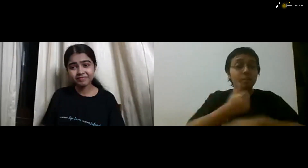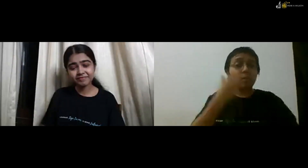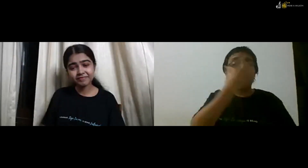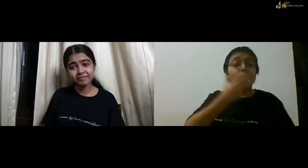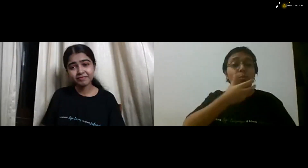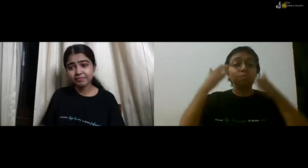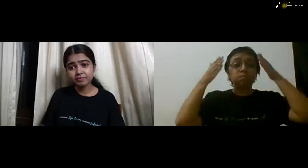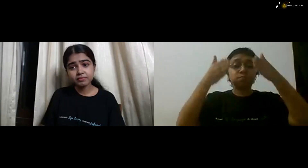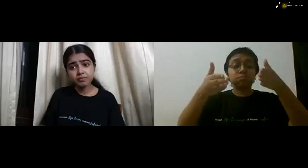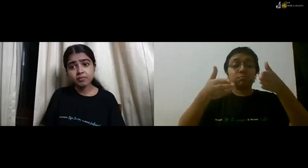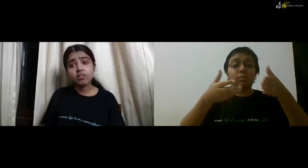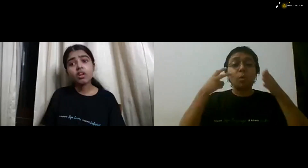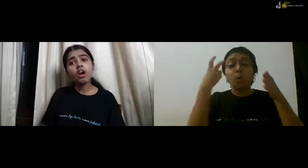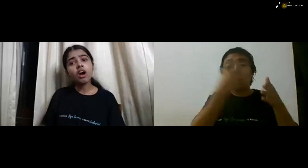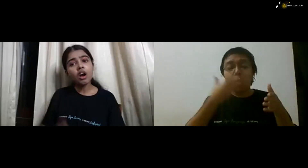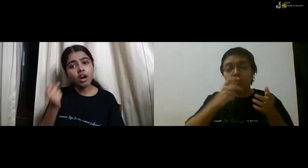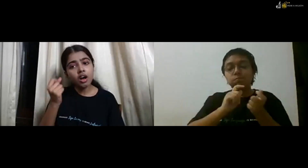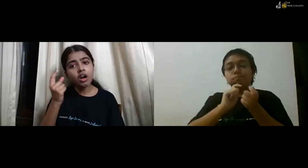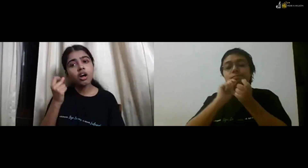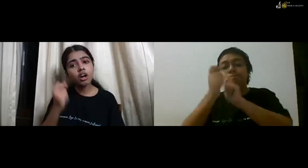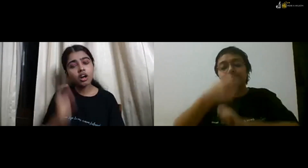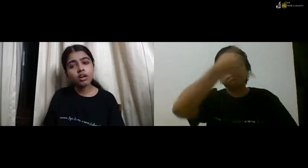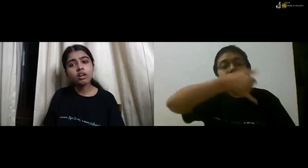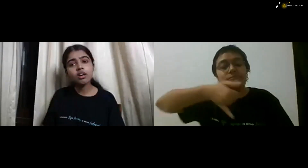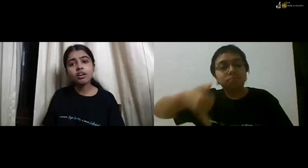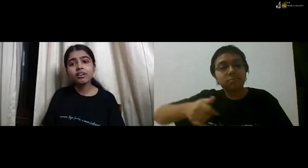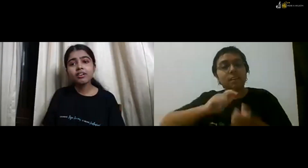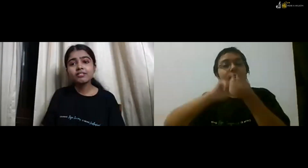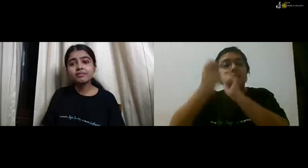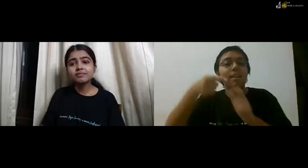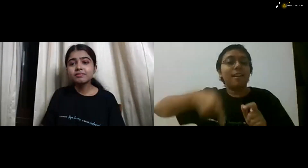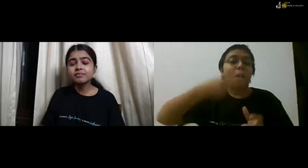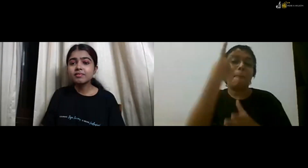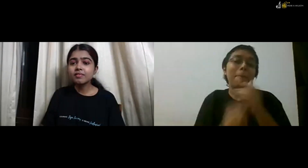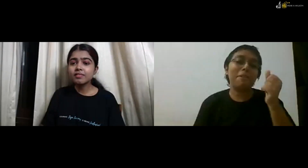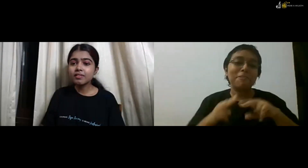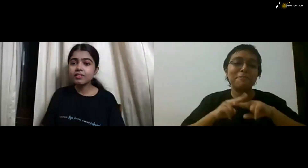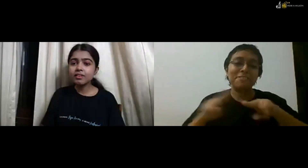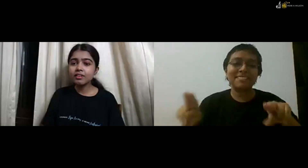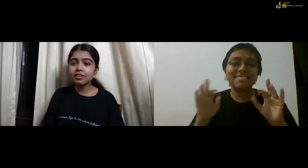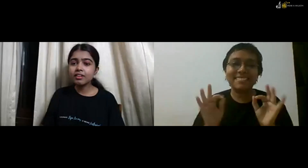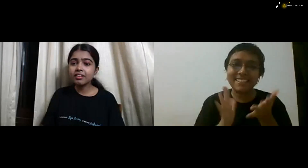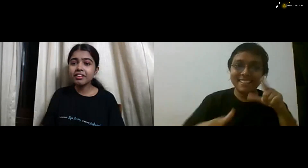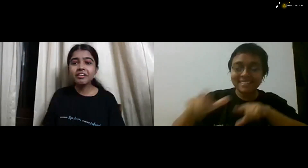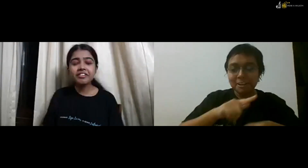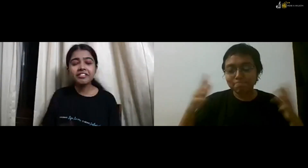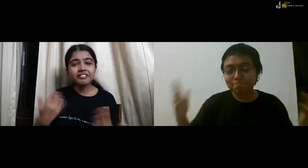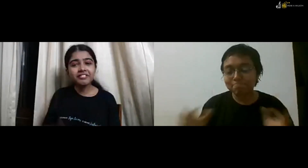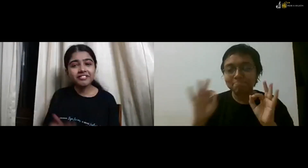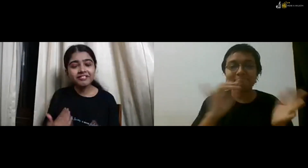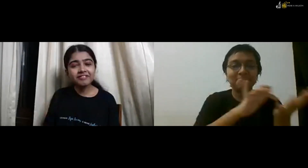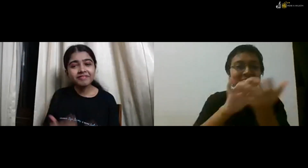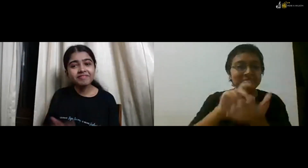many researches that we've been doing, that we focused earlier, the focus was only on oralism and science system, but now it's